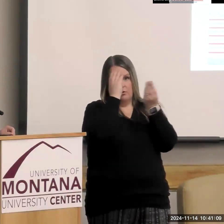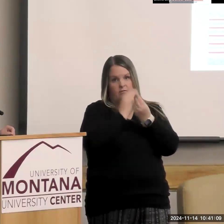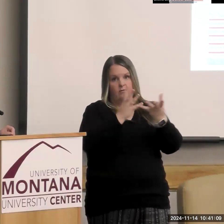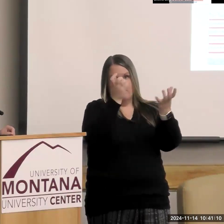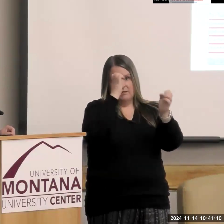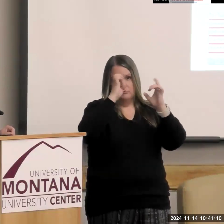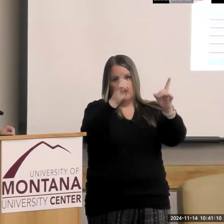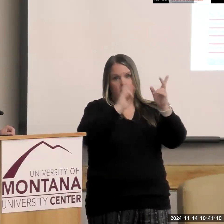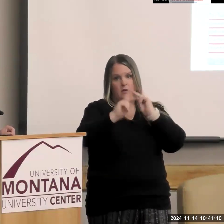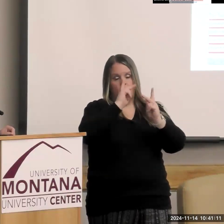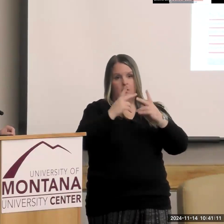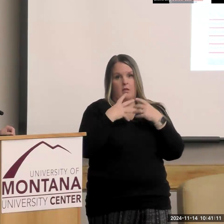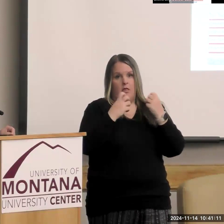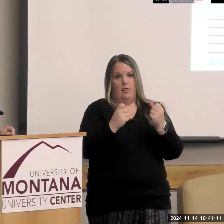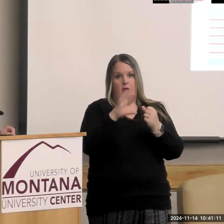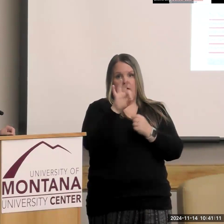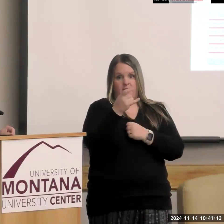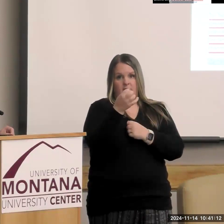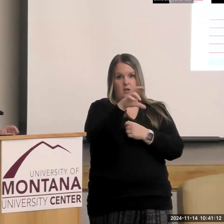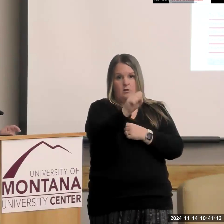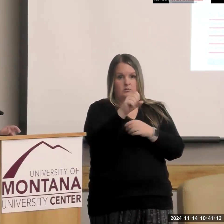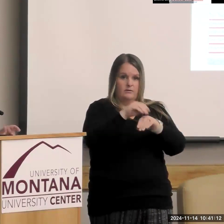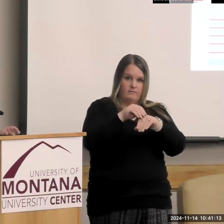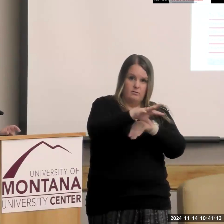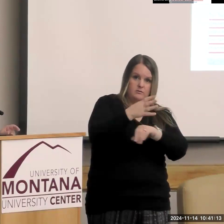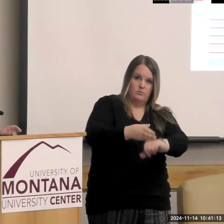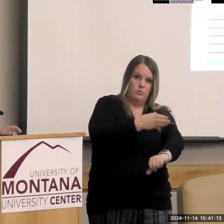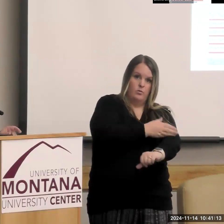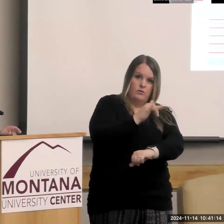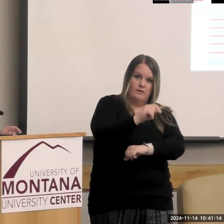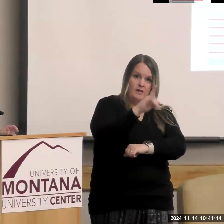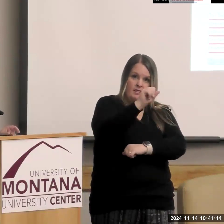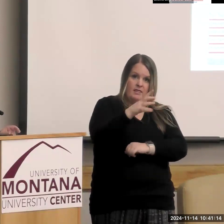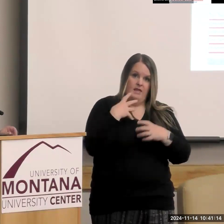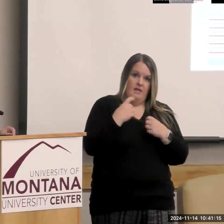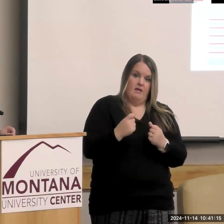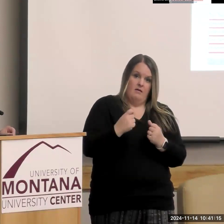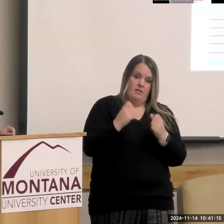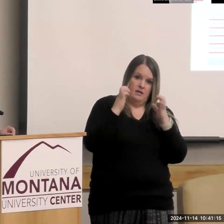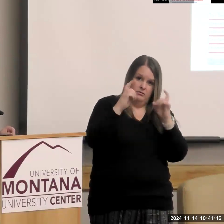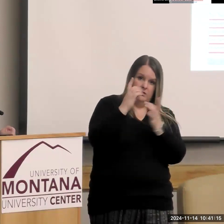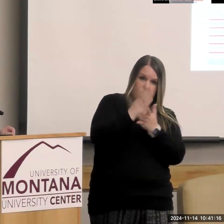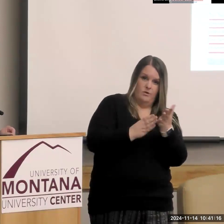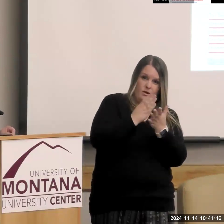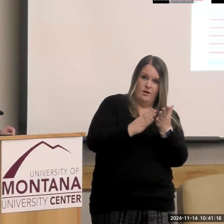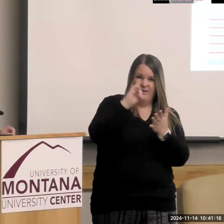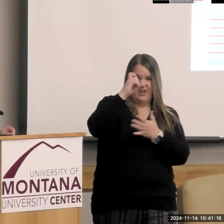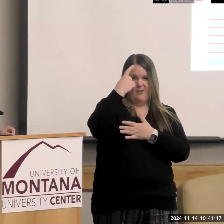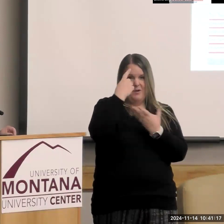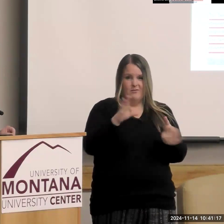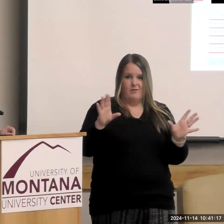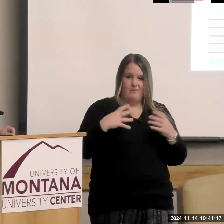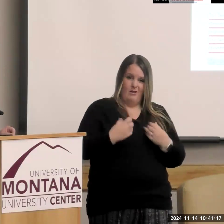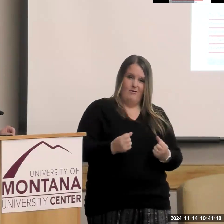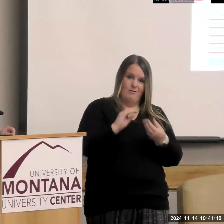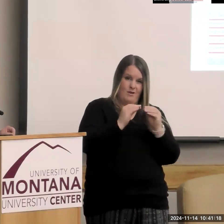health factors that influence it and how to improve it. So this is the health education component of governmental public health. And domain